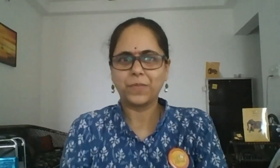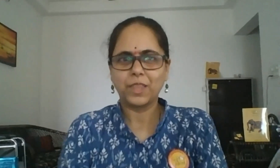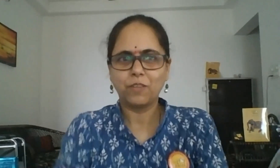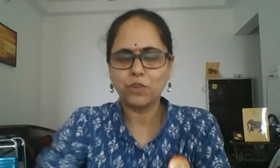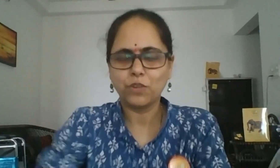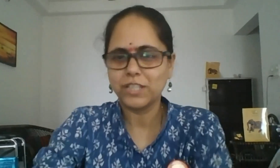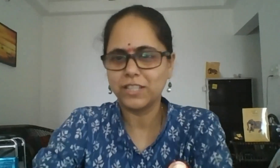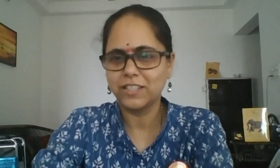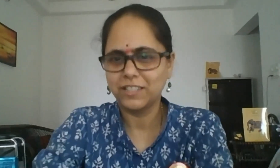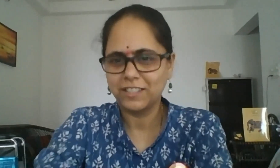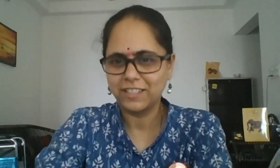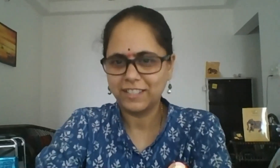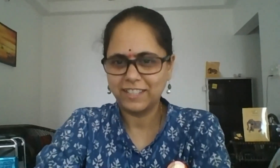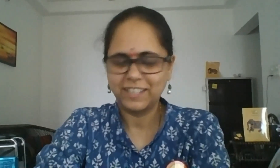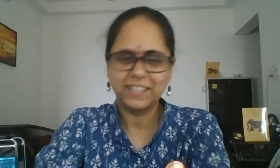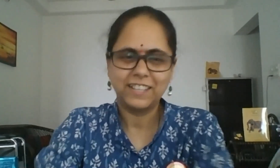What was it?